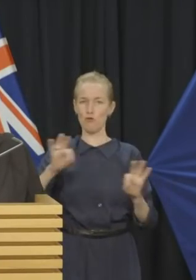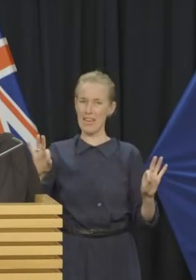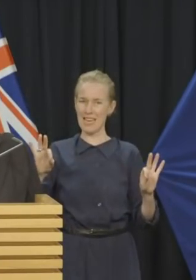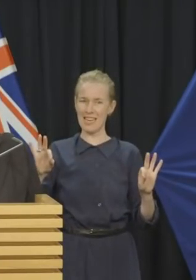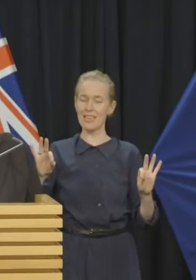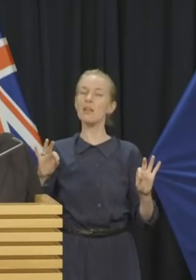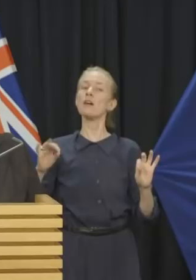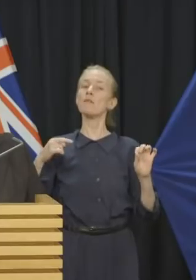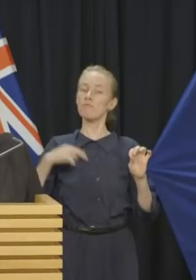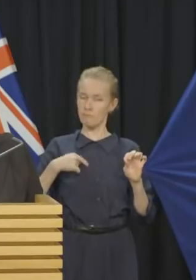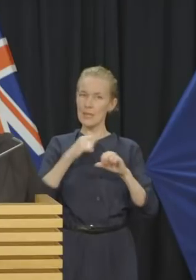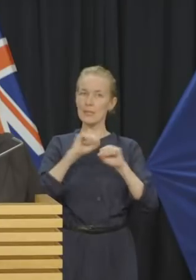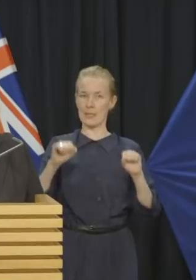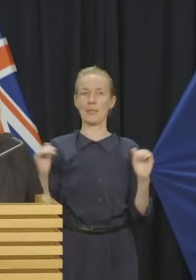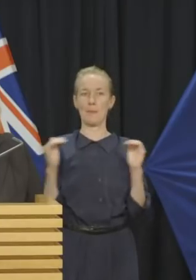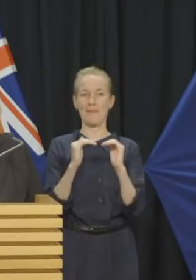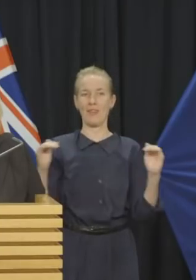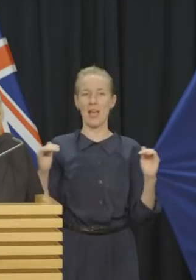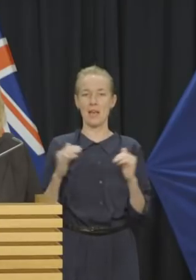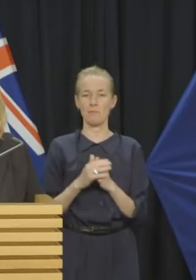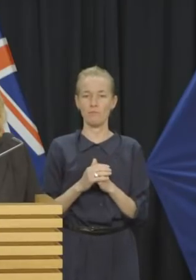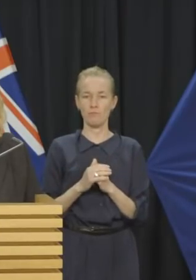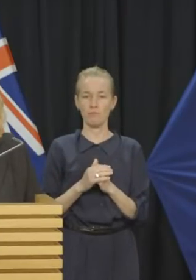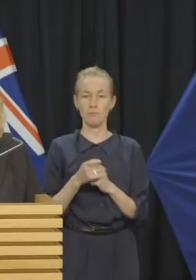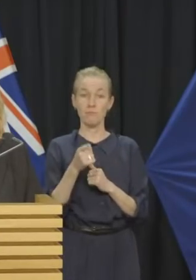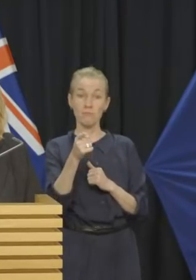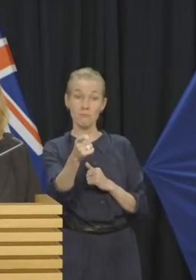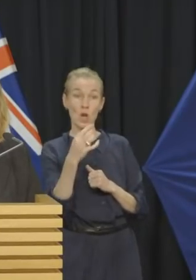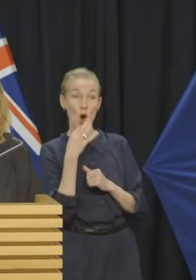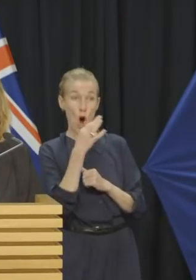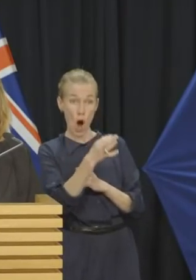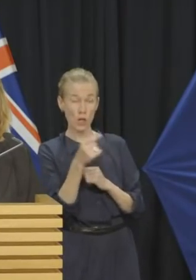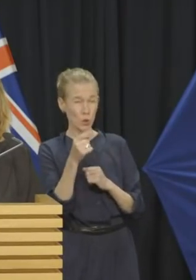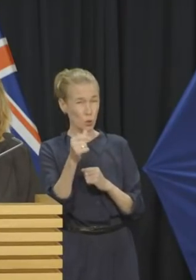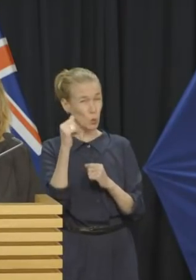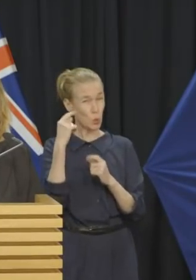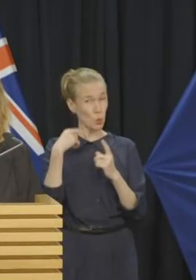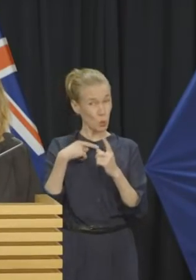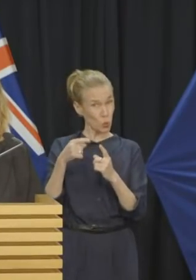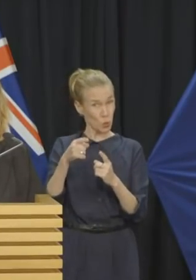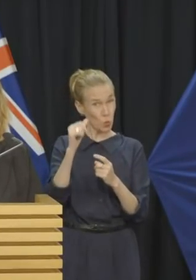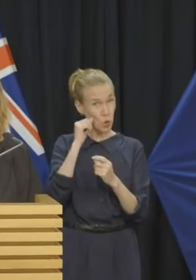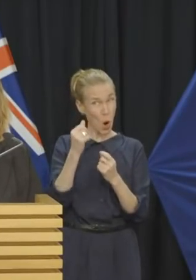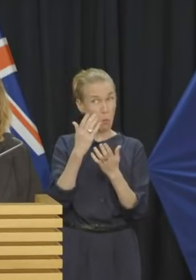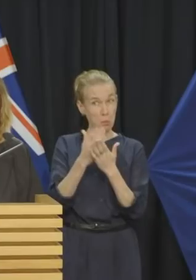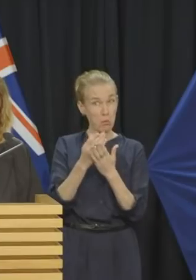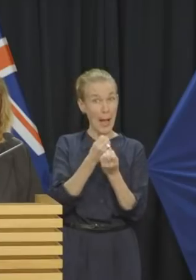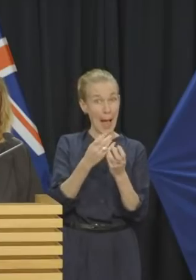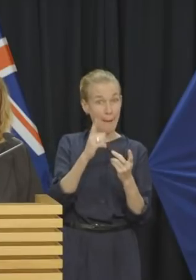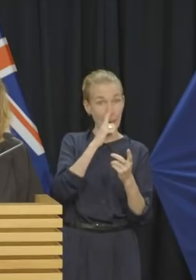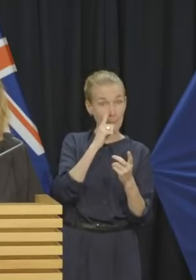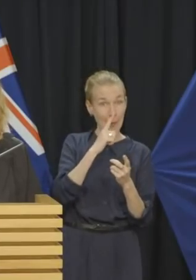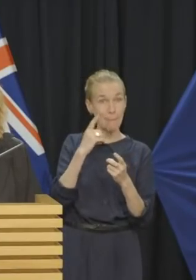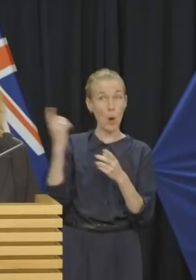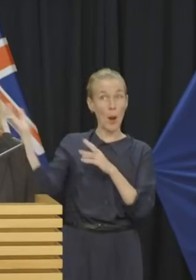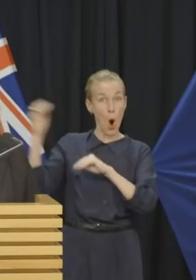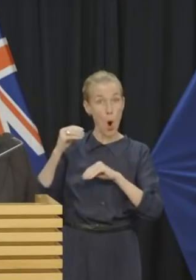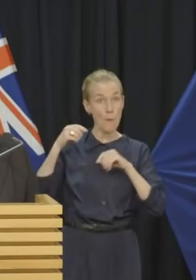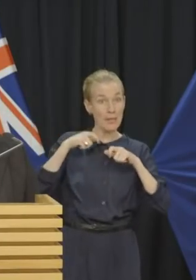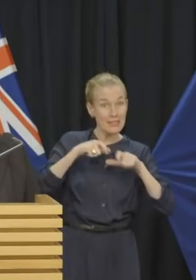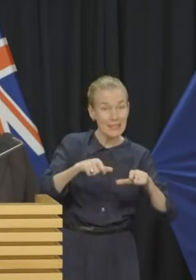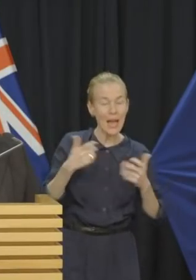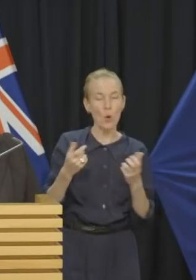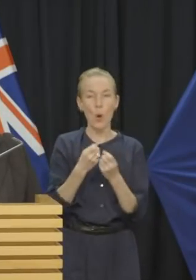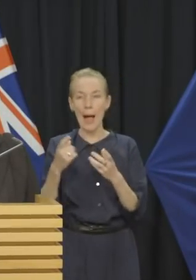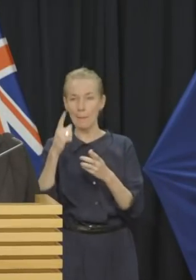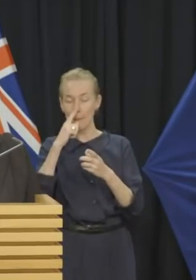that people are actually doing that. Oh, look, what we do have advice on is the flow of people that we